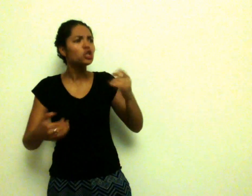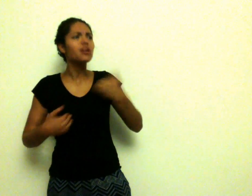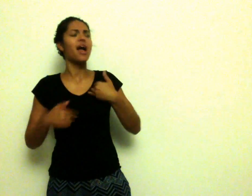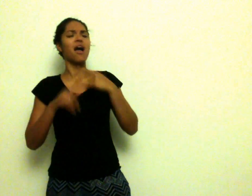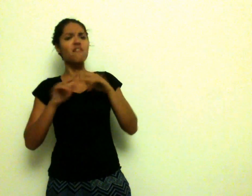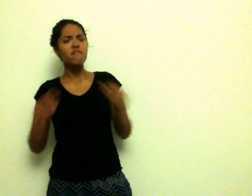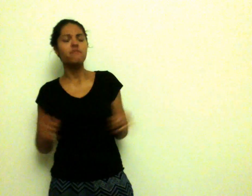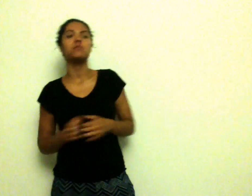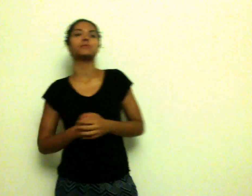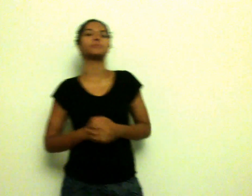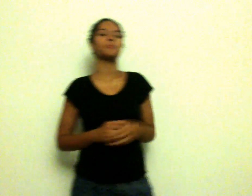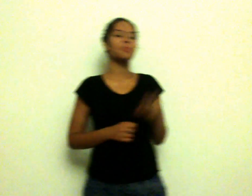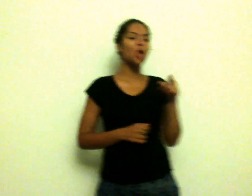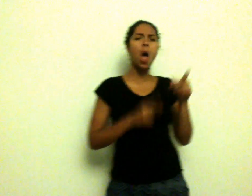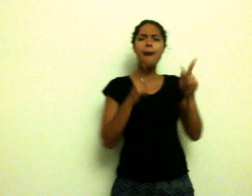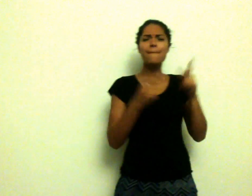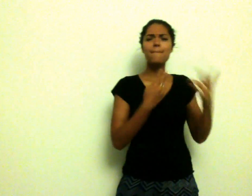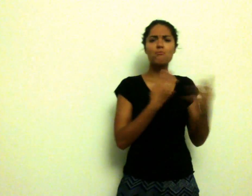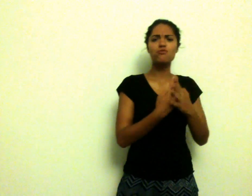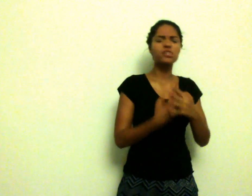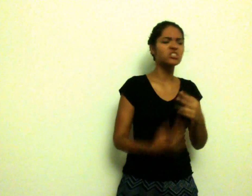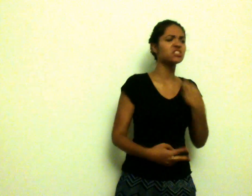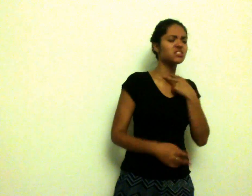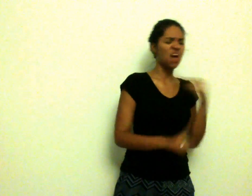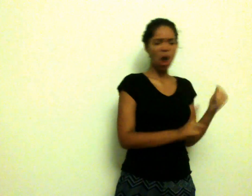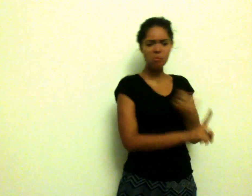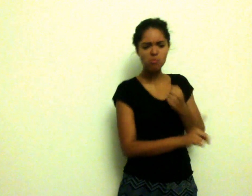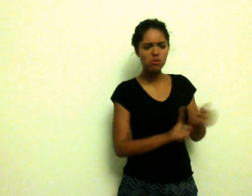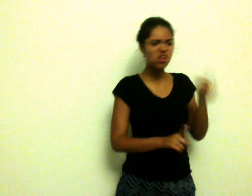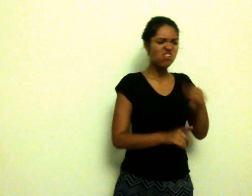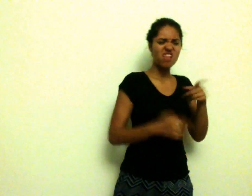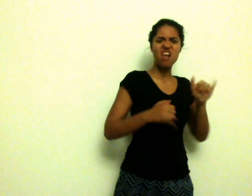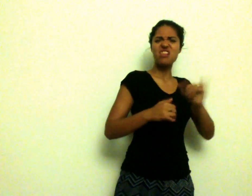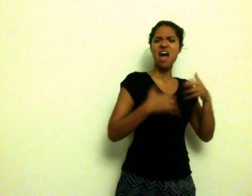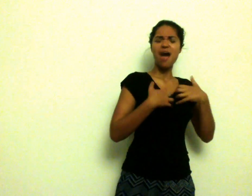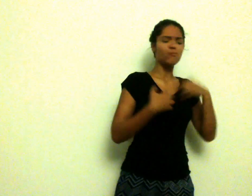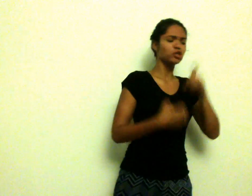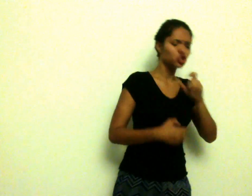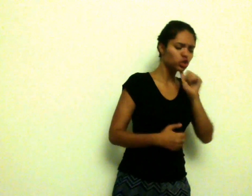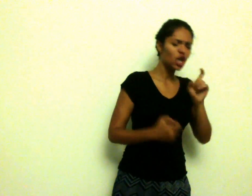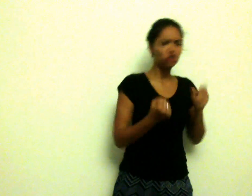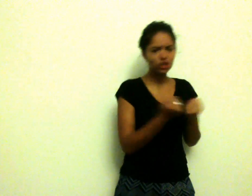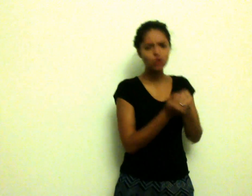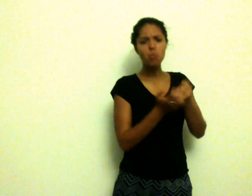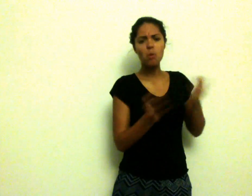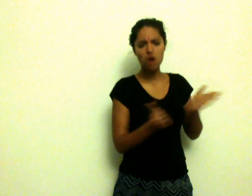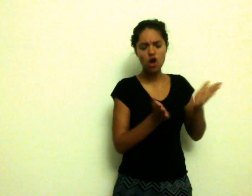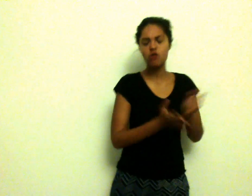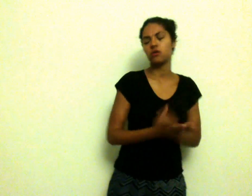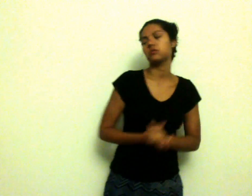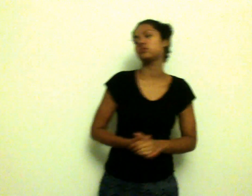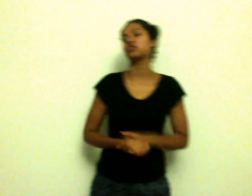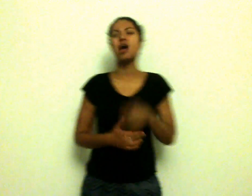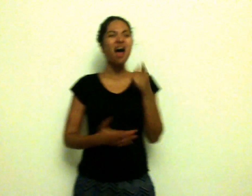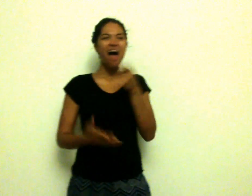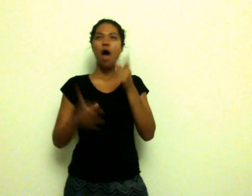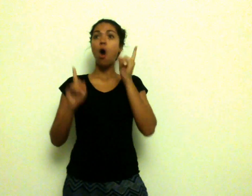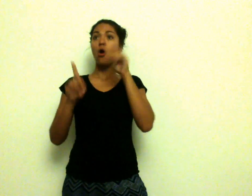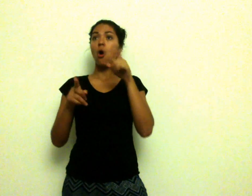umbrella and goes on to a scientific meeting where he proves that they practically are beasts. In short, the modern revolutionist, being an infinite skeptic,